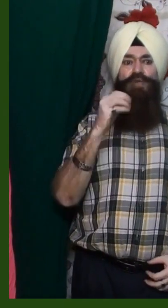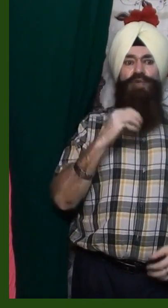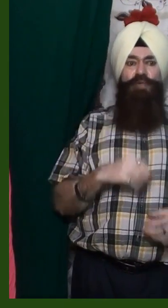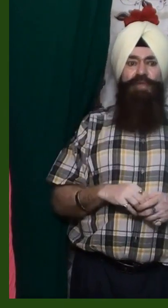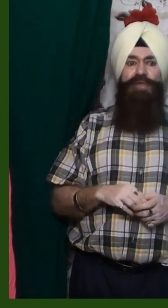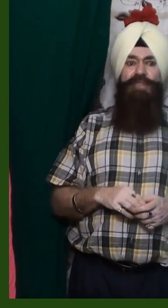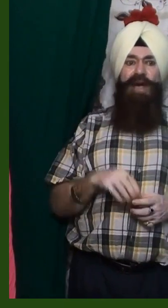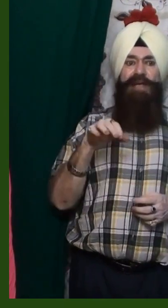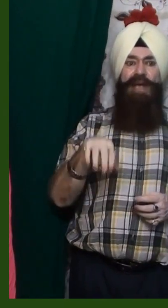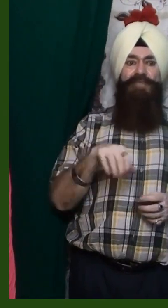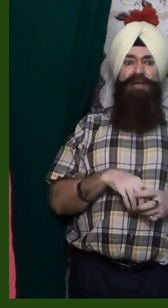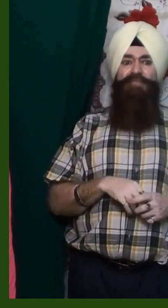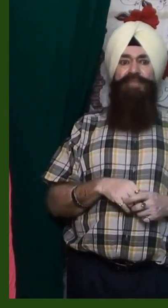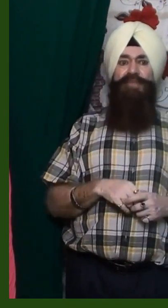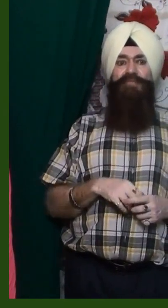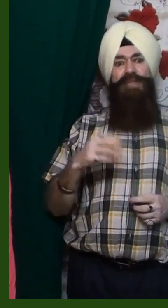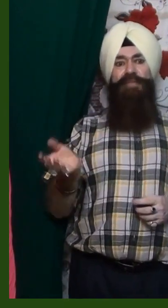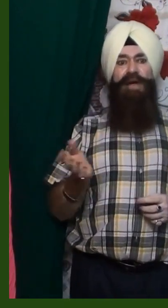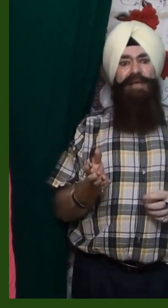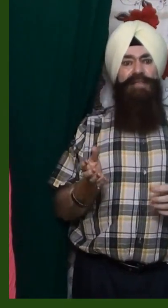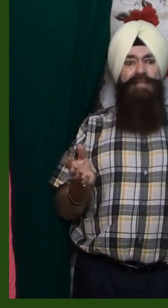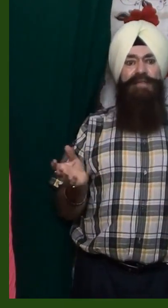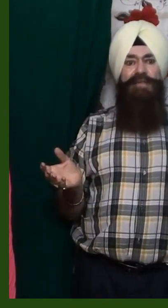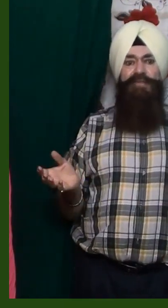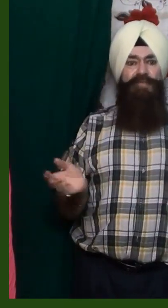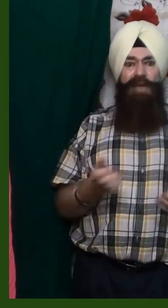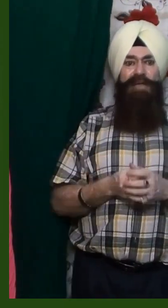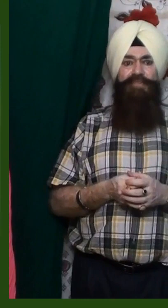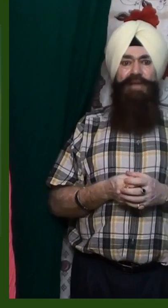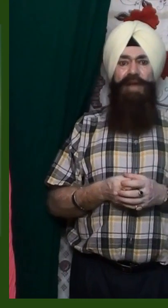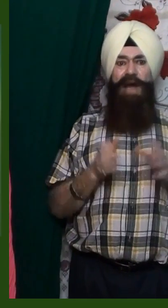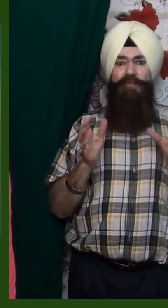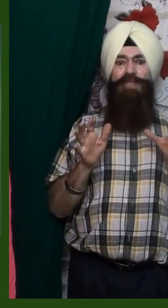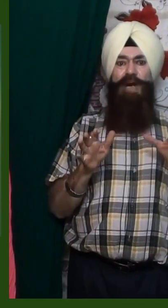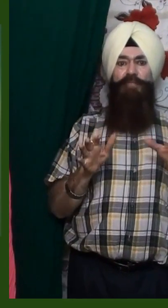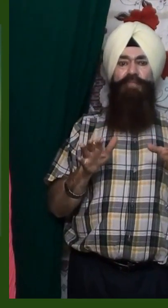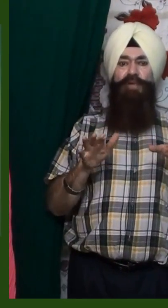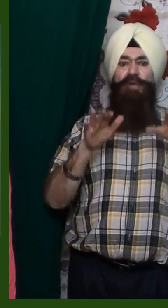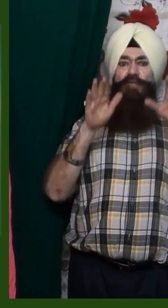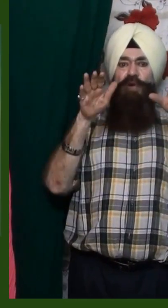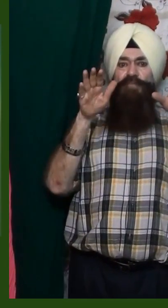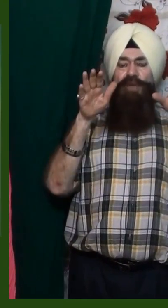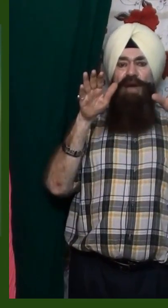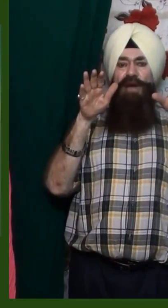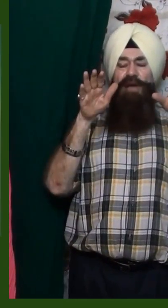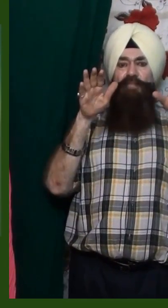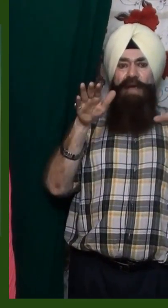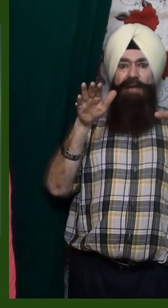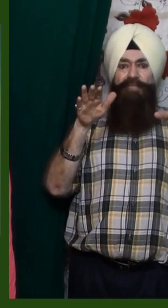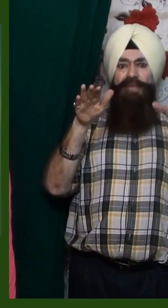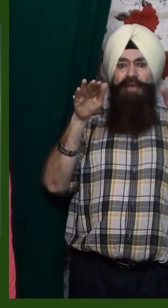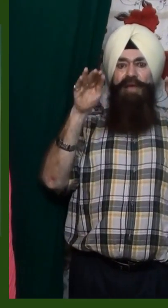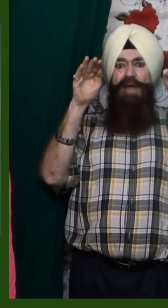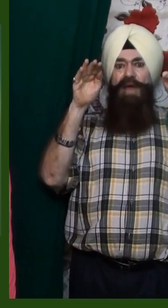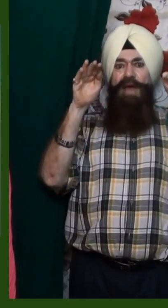If I go skydiving with my friend and we jump from the